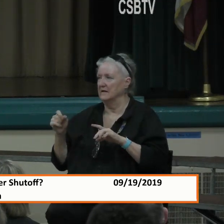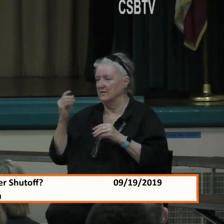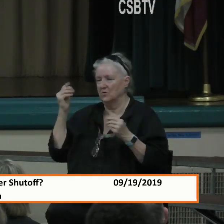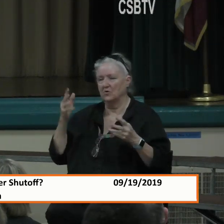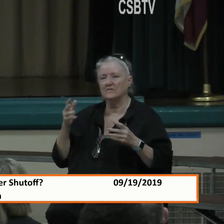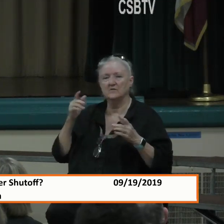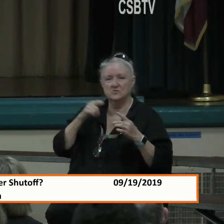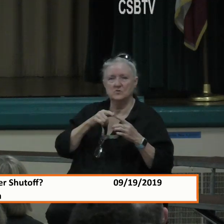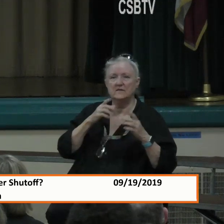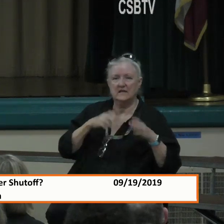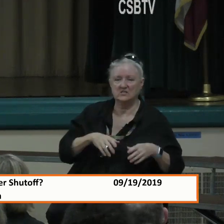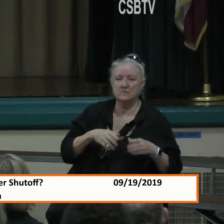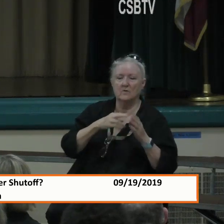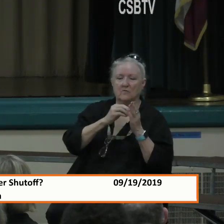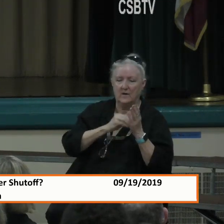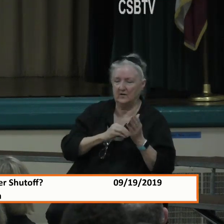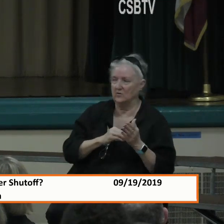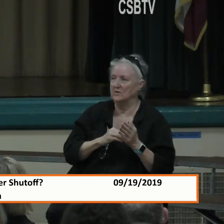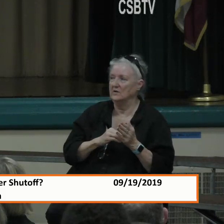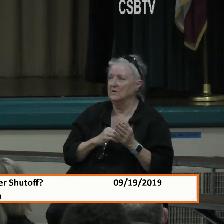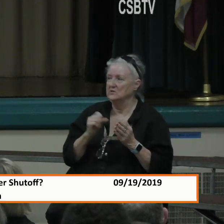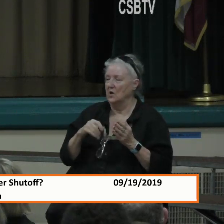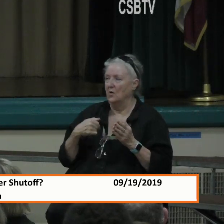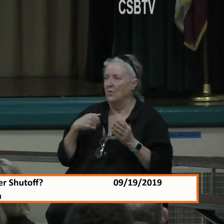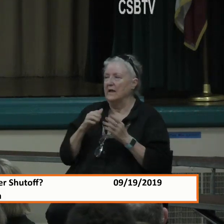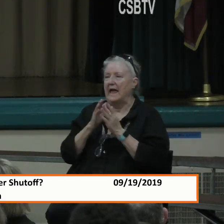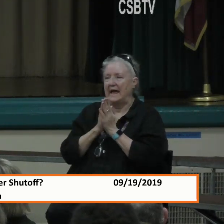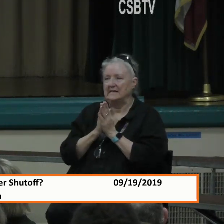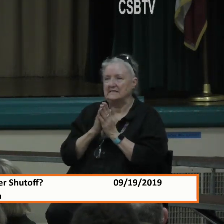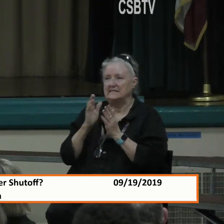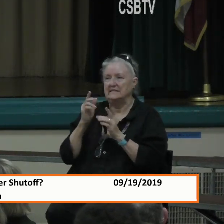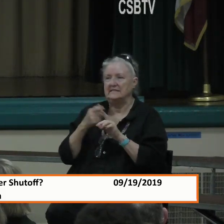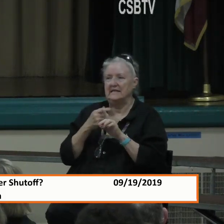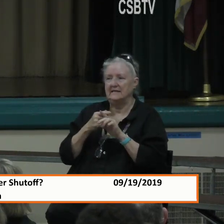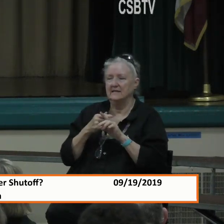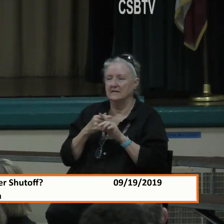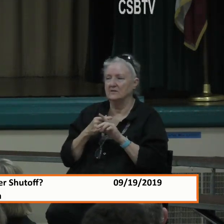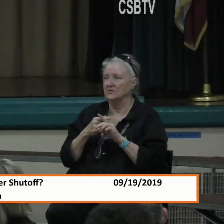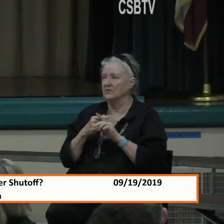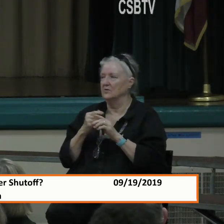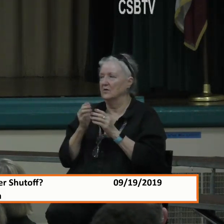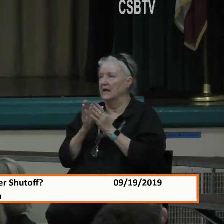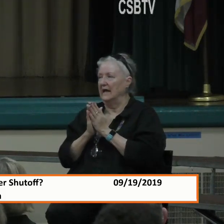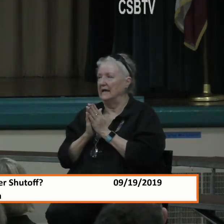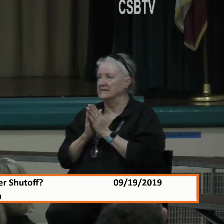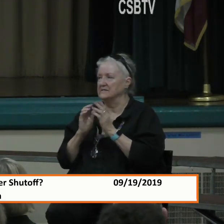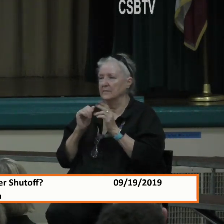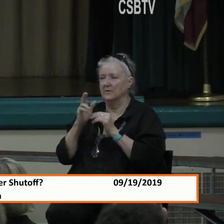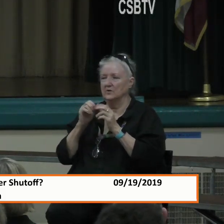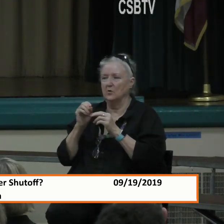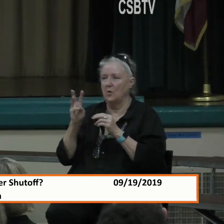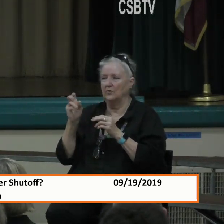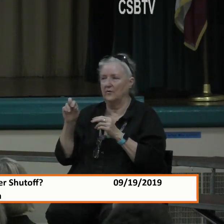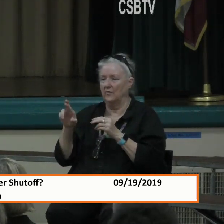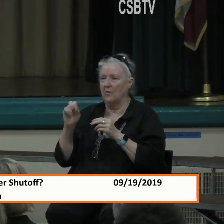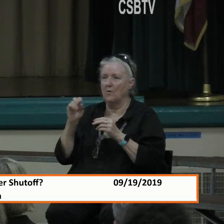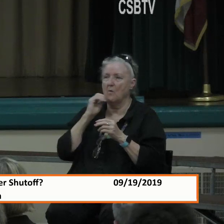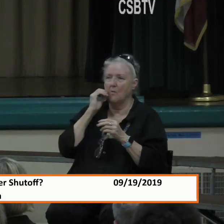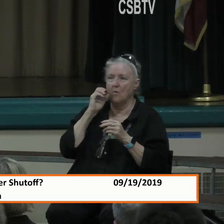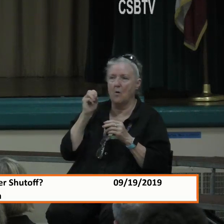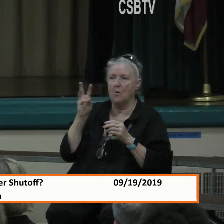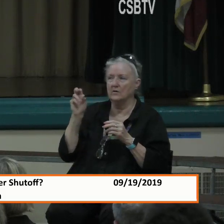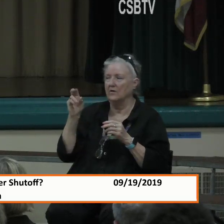to the customer of record, and so we do ask, the tenants to ask the building owner or homeowner